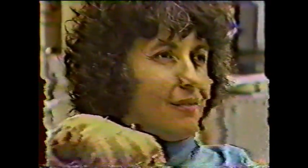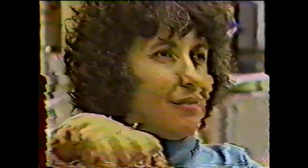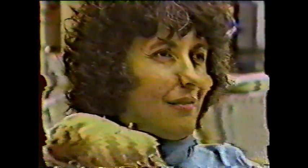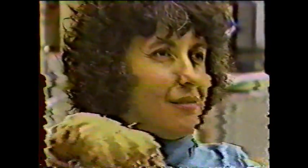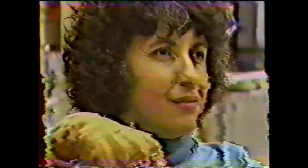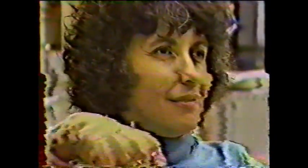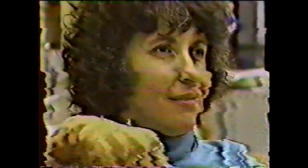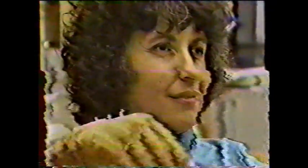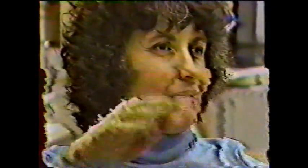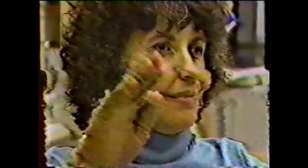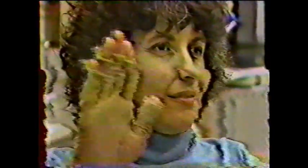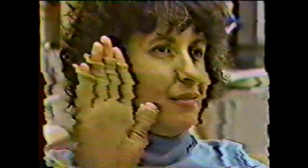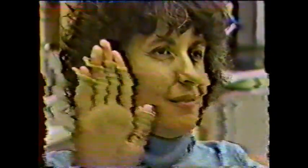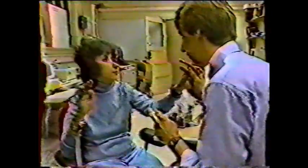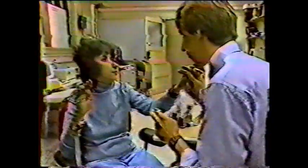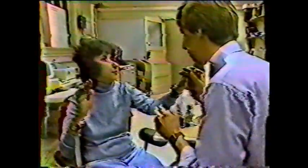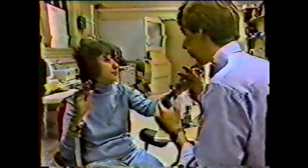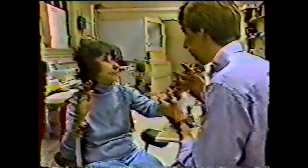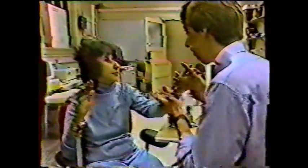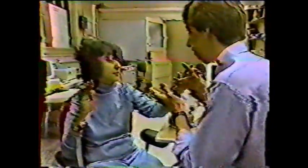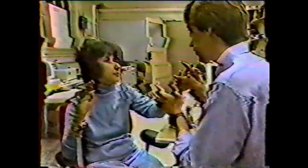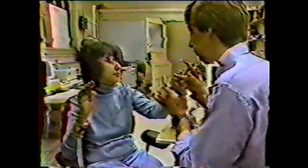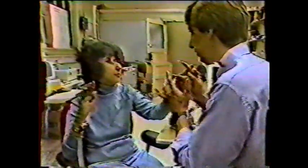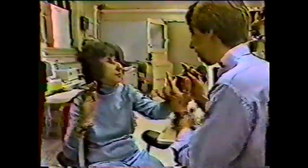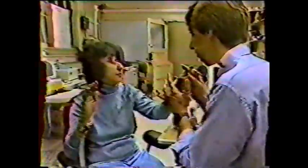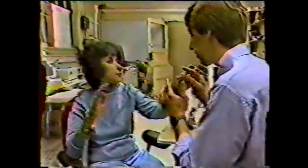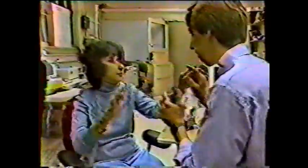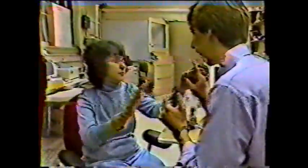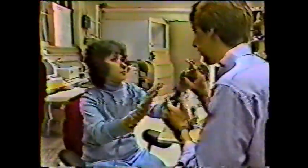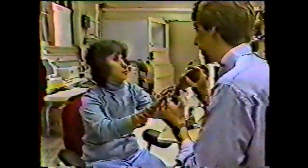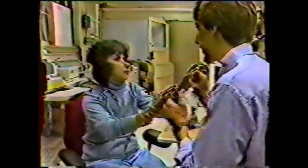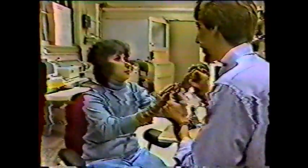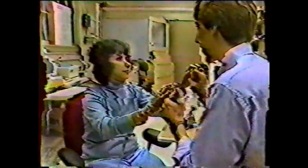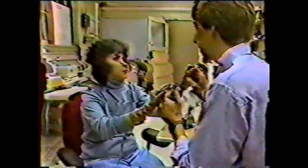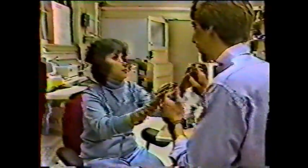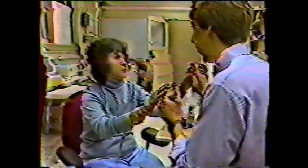Okay, you're ready to touch.